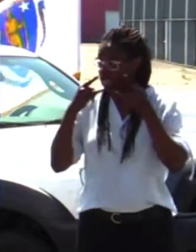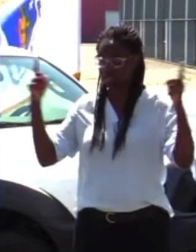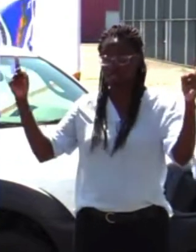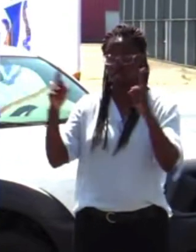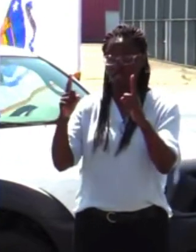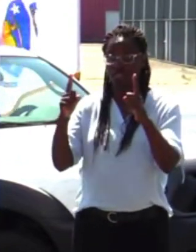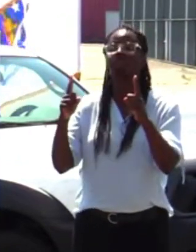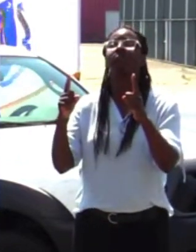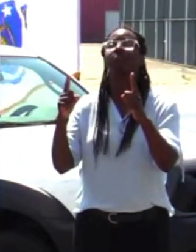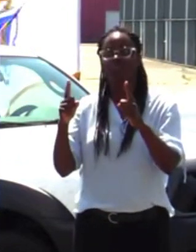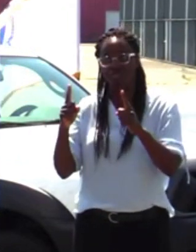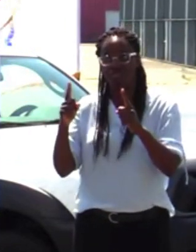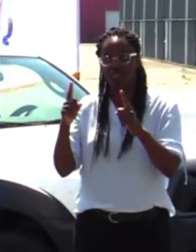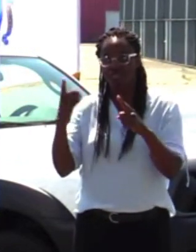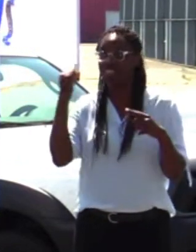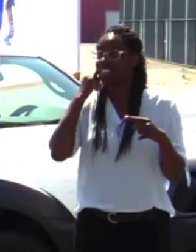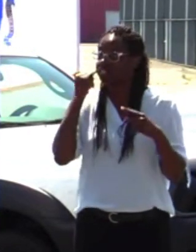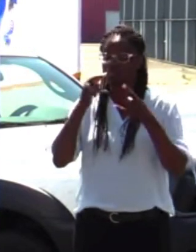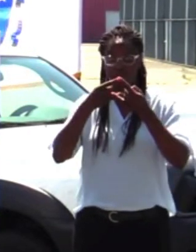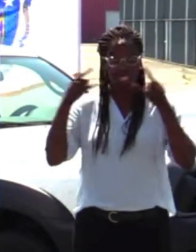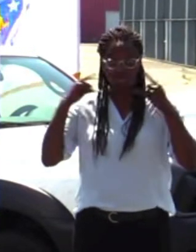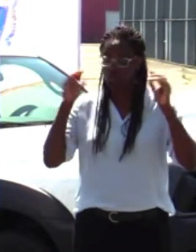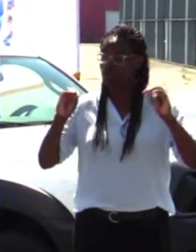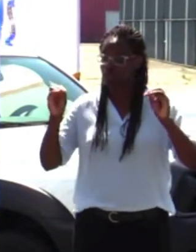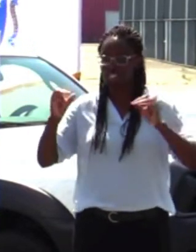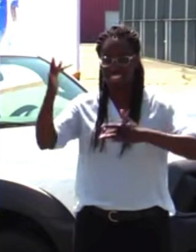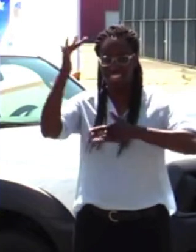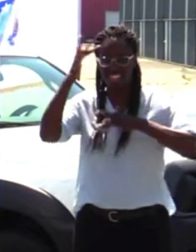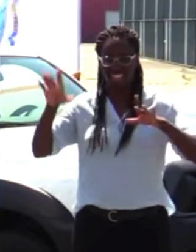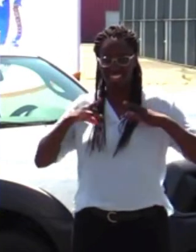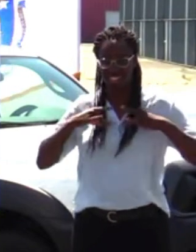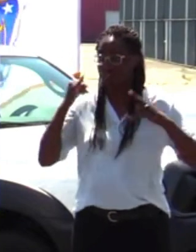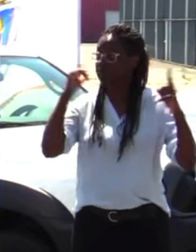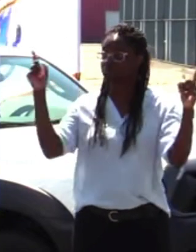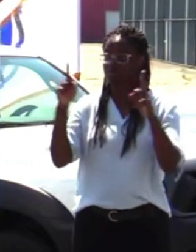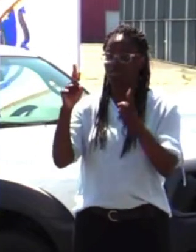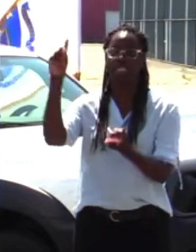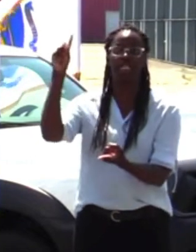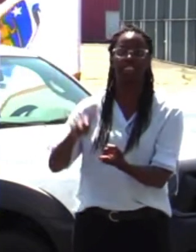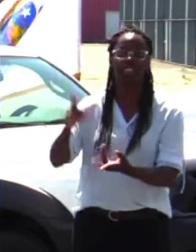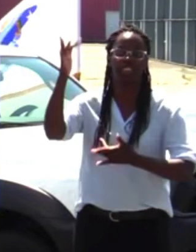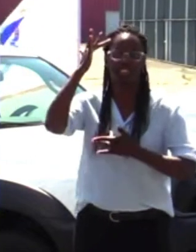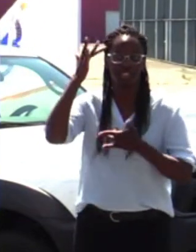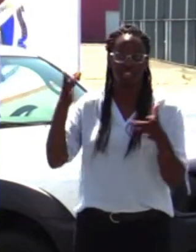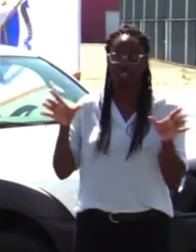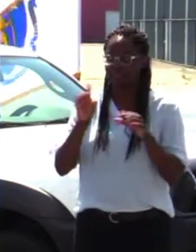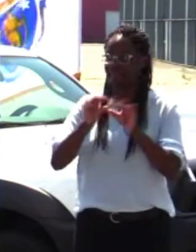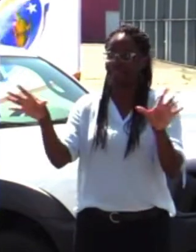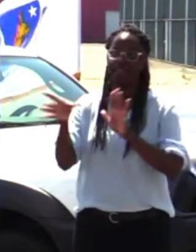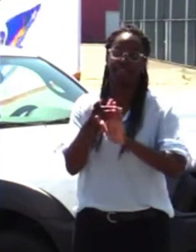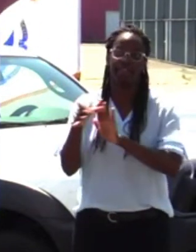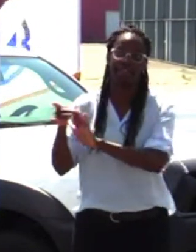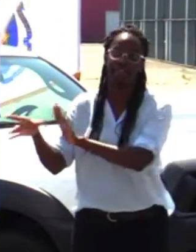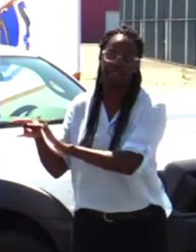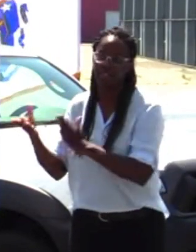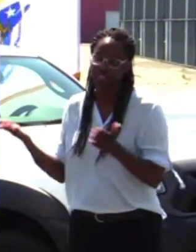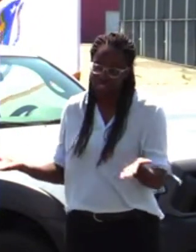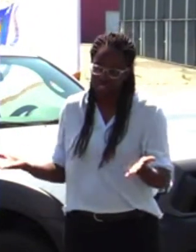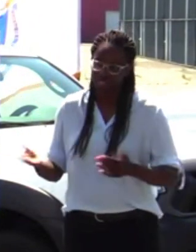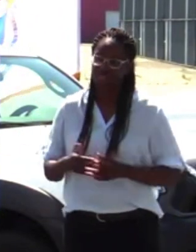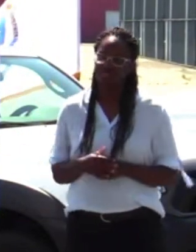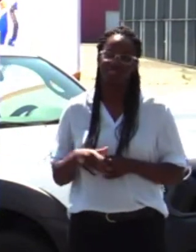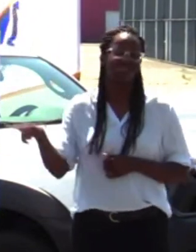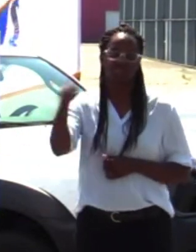drops precipitously. And if the number one objective we all have with respect to dealing with COVID is